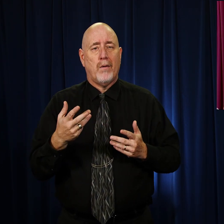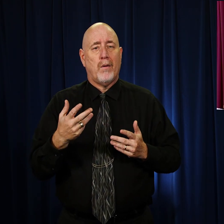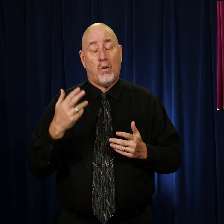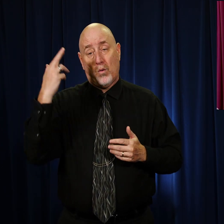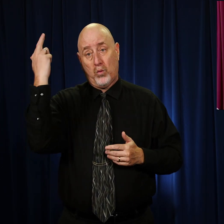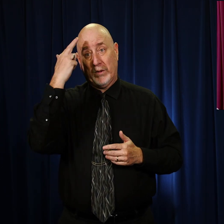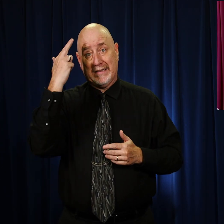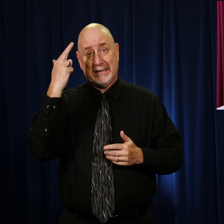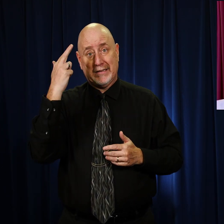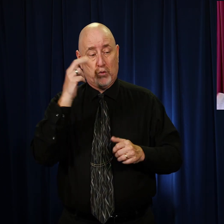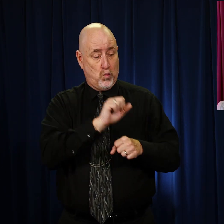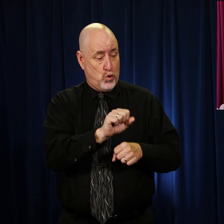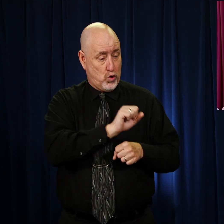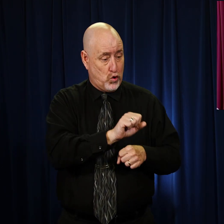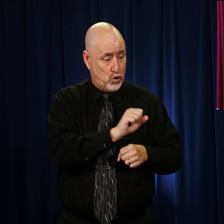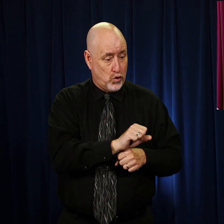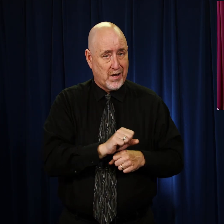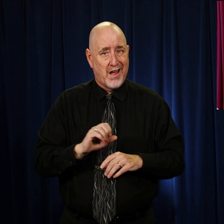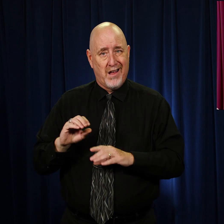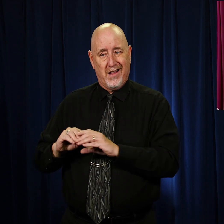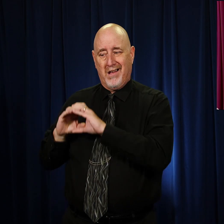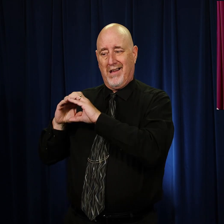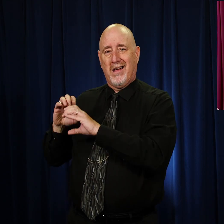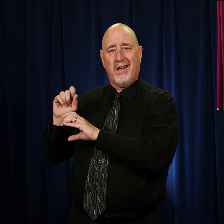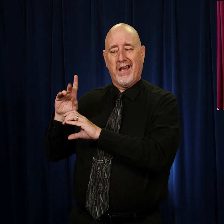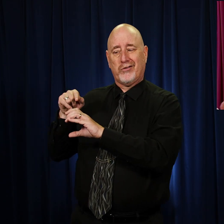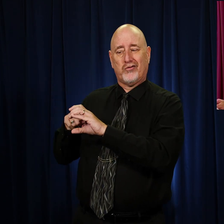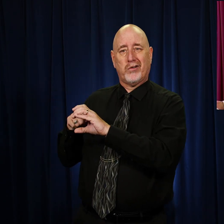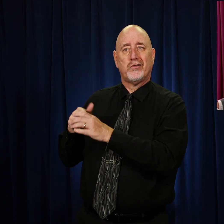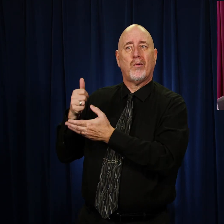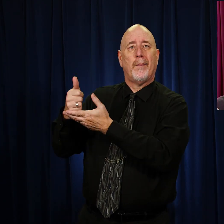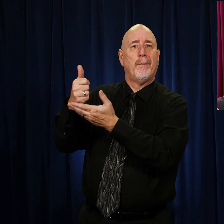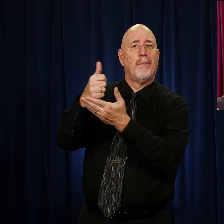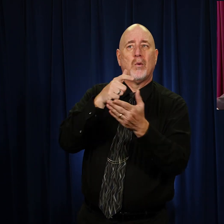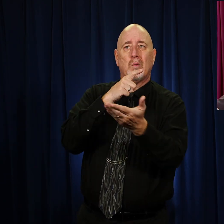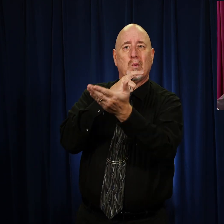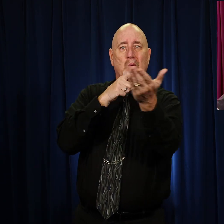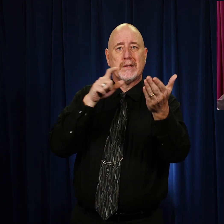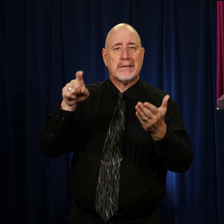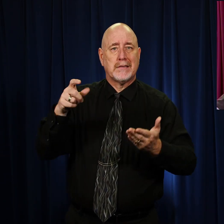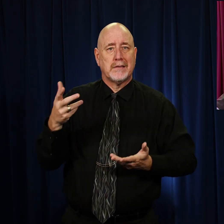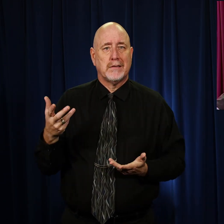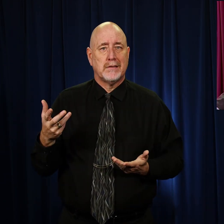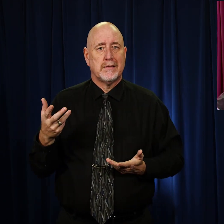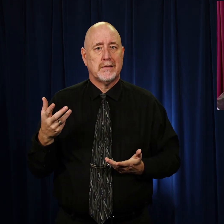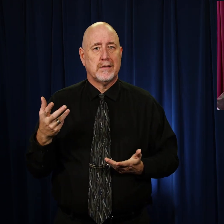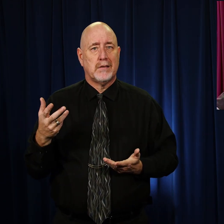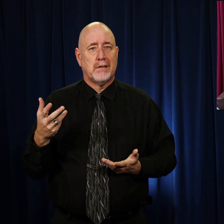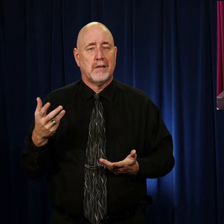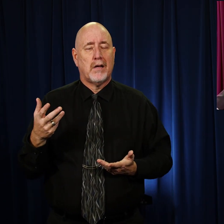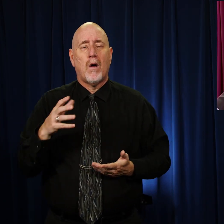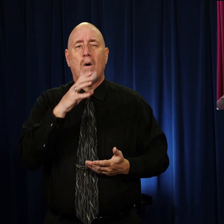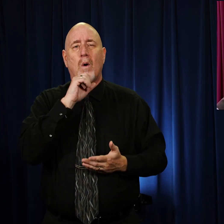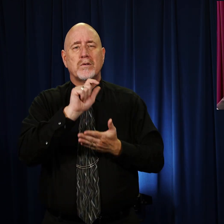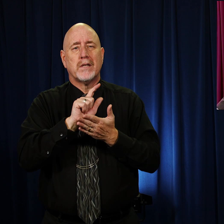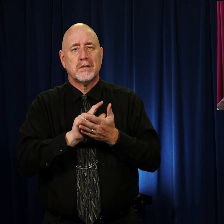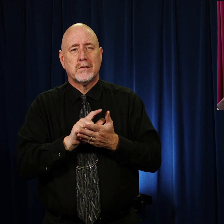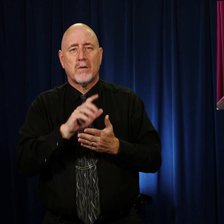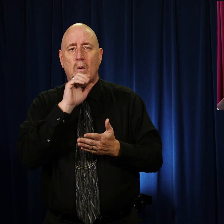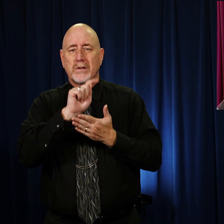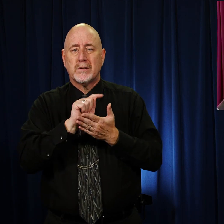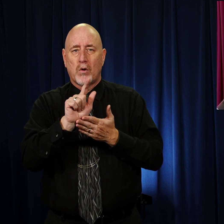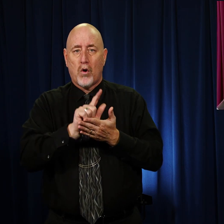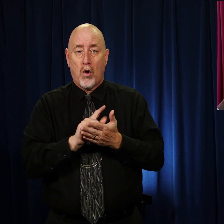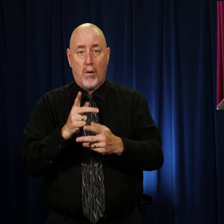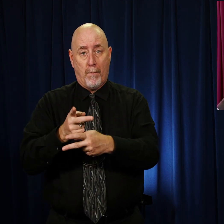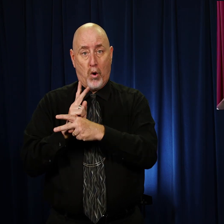the reason that we work is so that we'll have something to give to one who is in need. The Old Testament law on borrowing